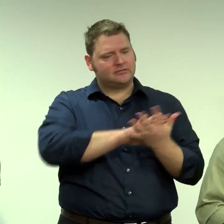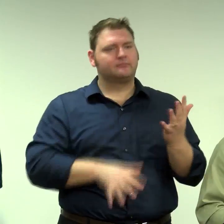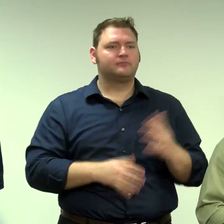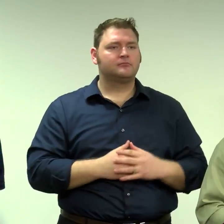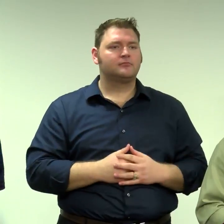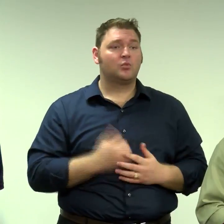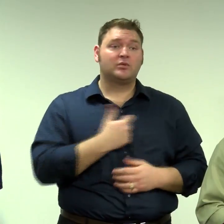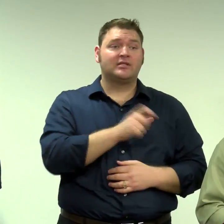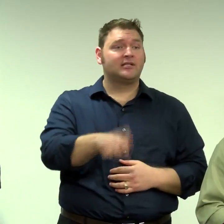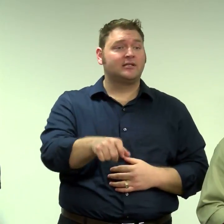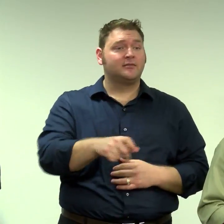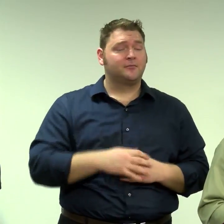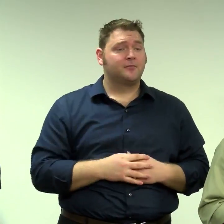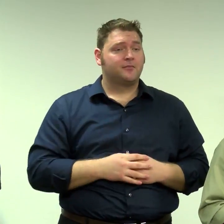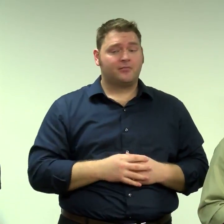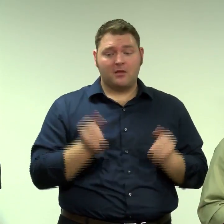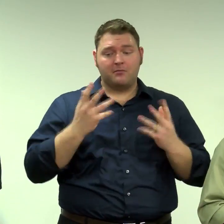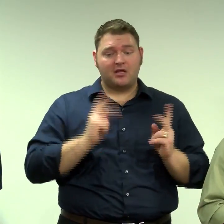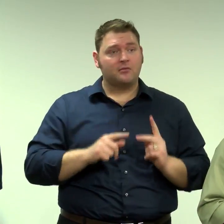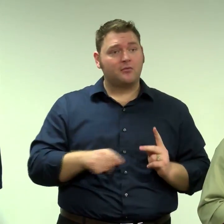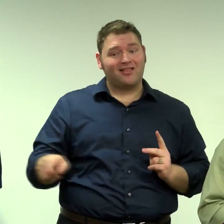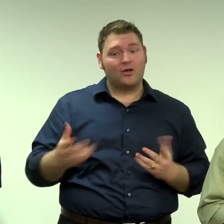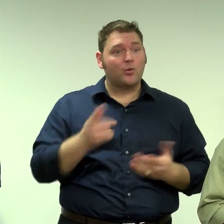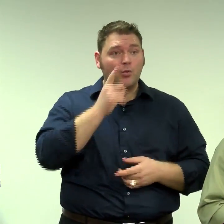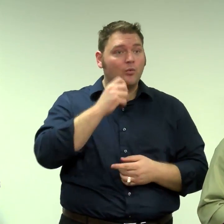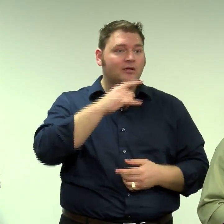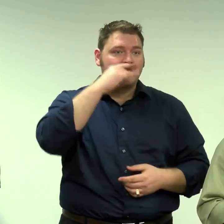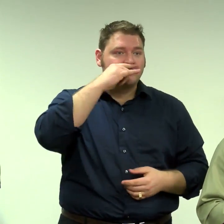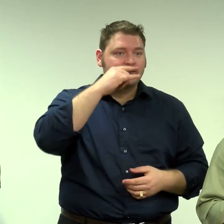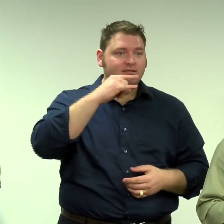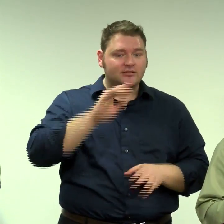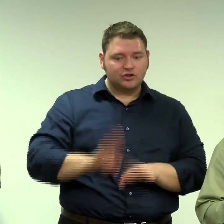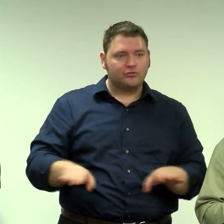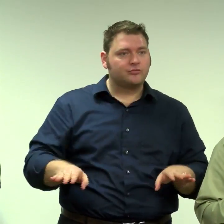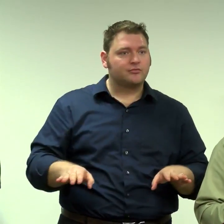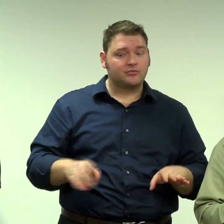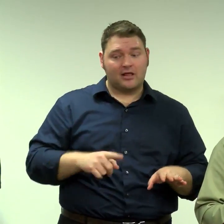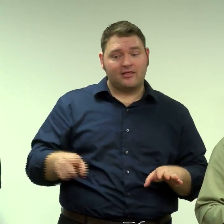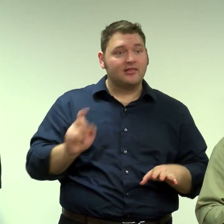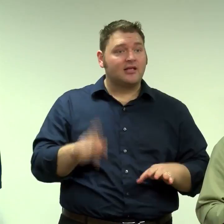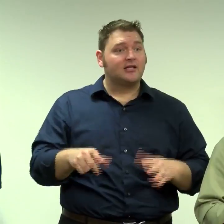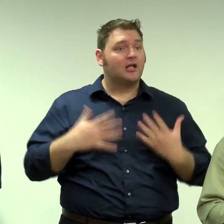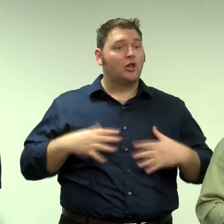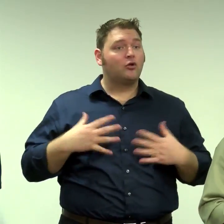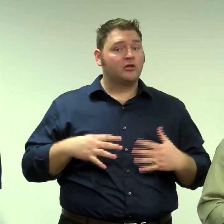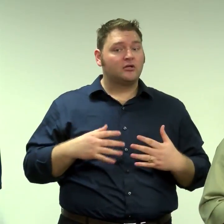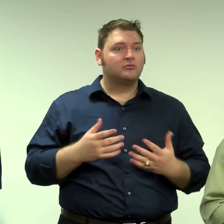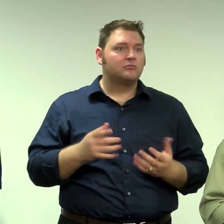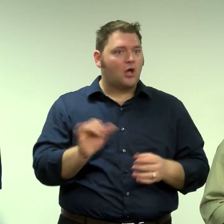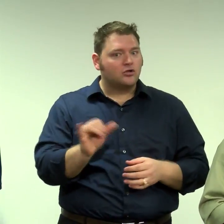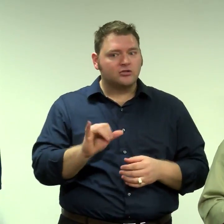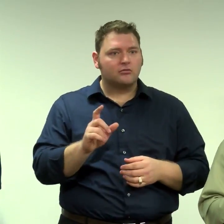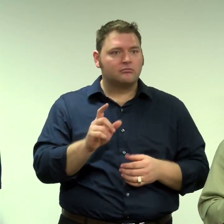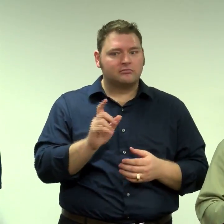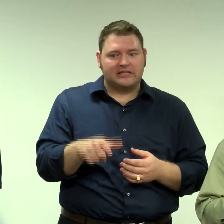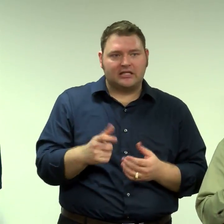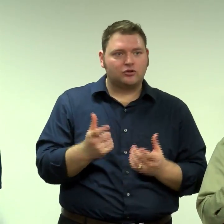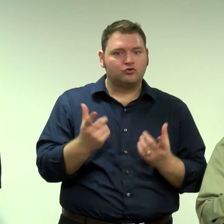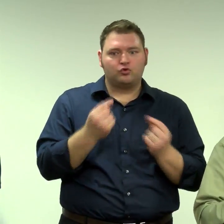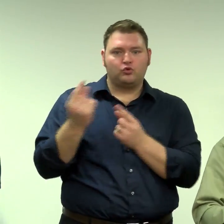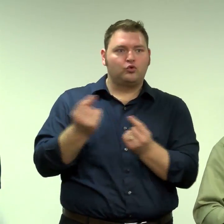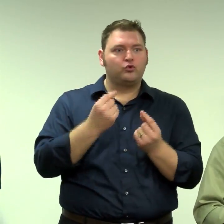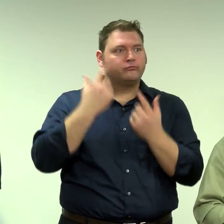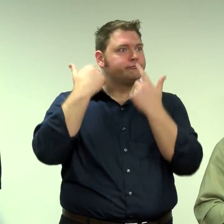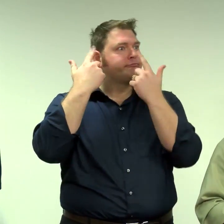in these shelters that are children. They are kids. Not only do they need clothing, they need things to do. So if people